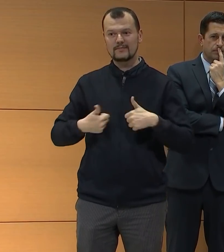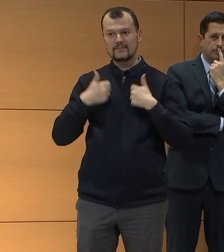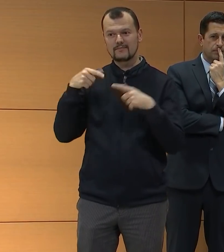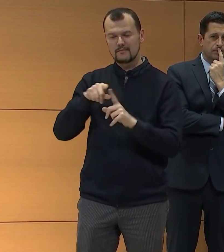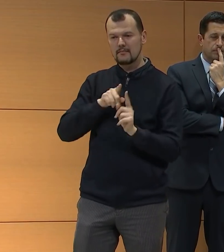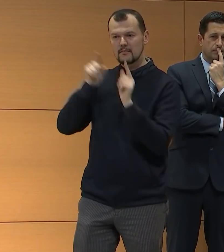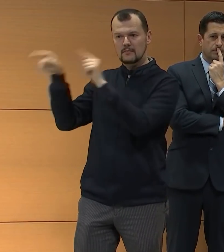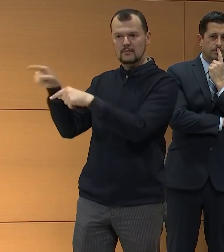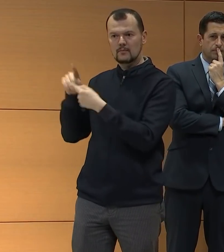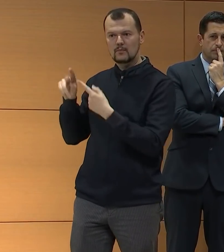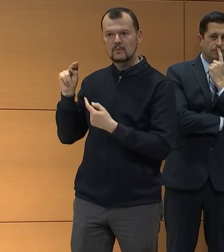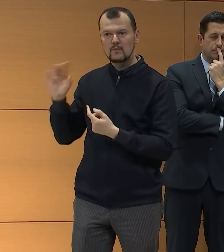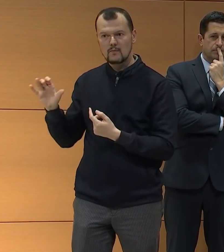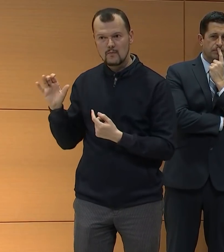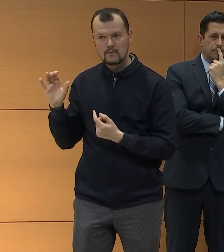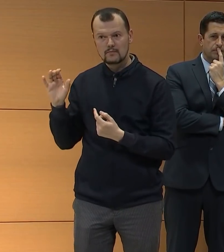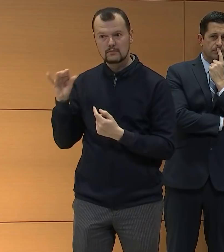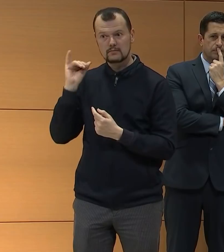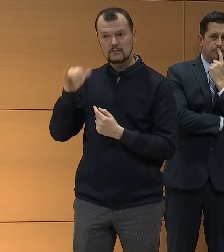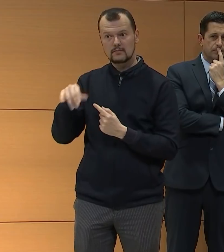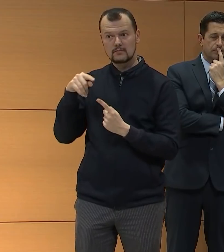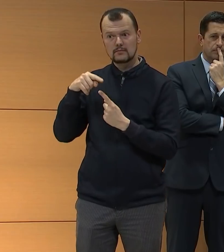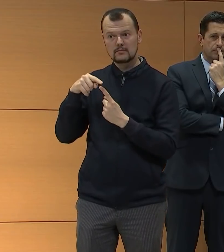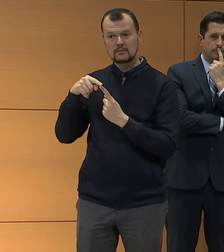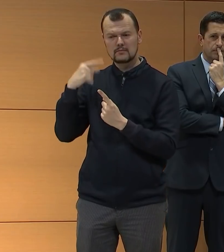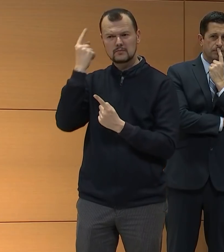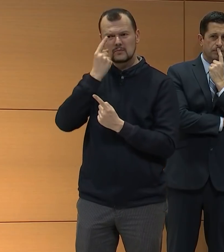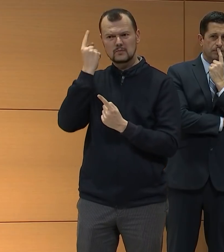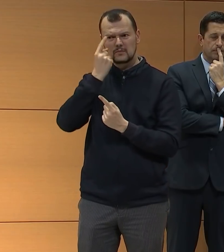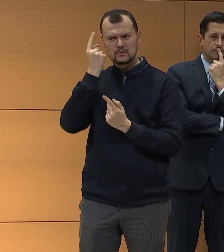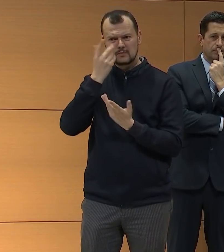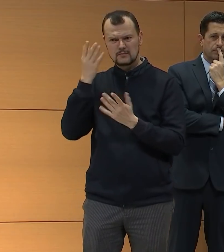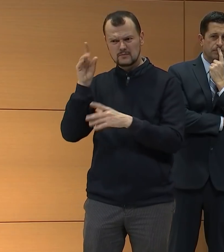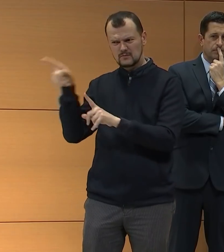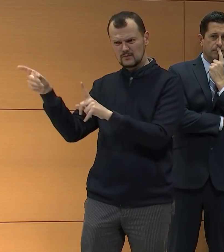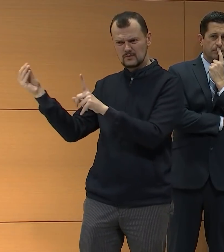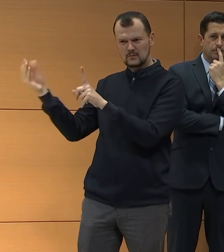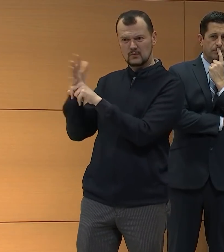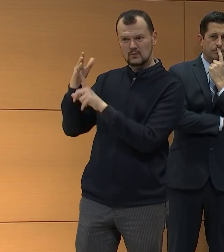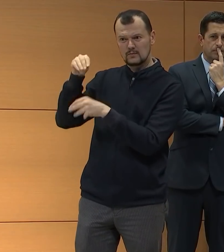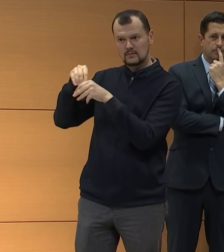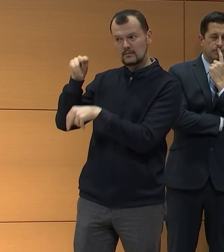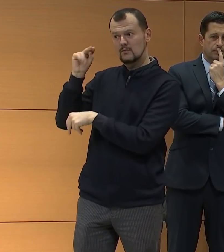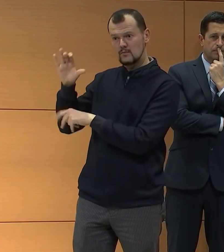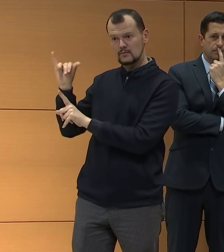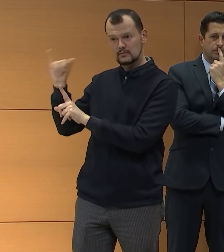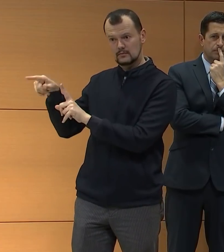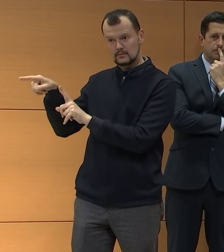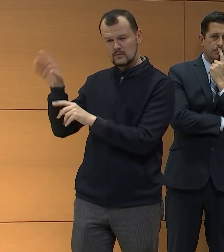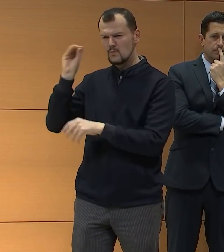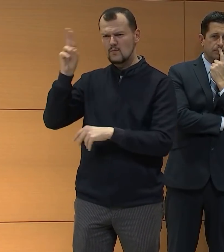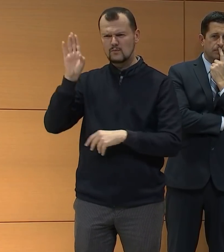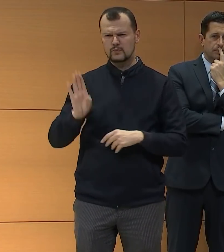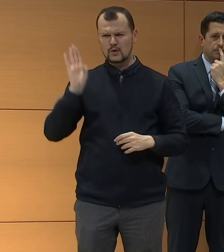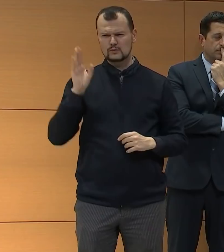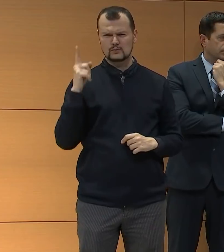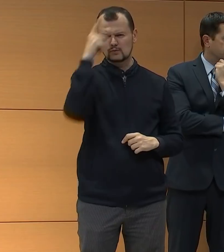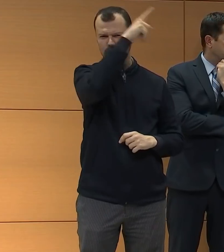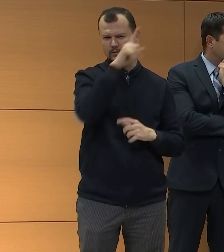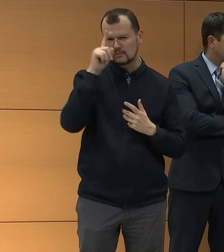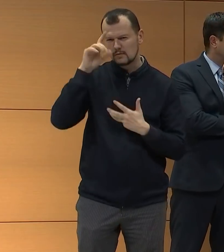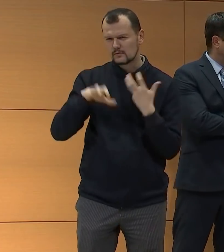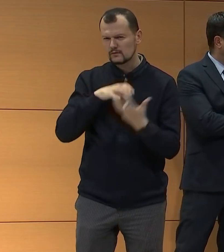Boston? Okay, and what was that person's level of contact before